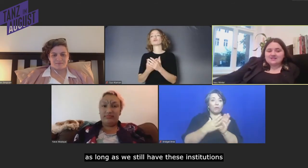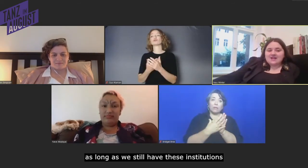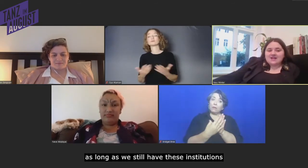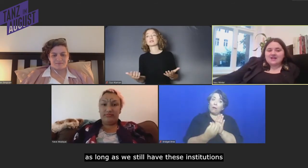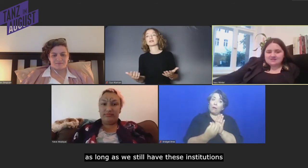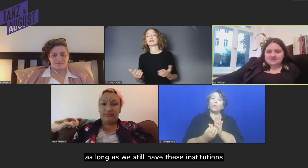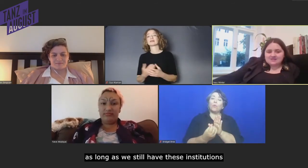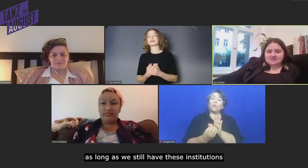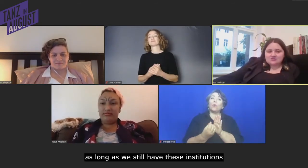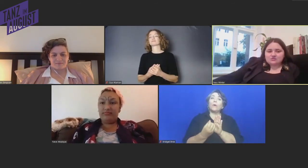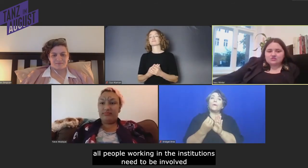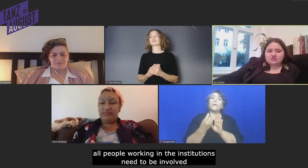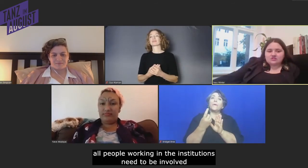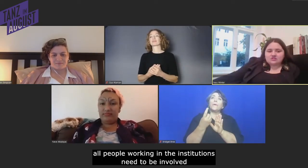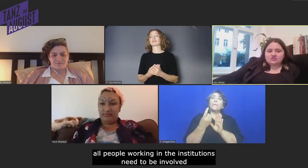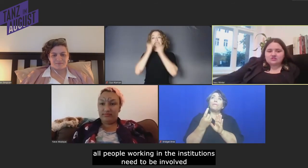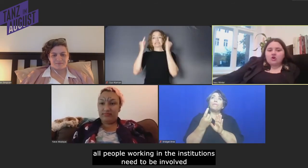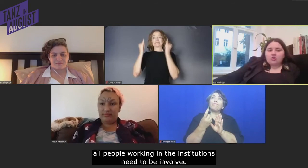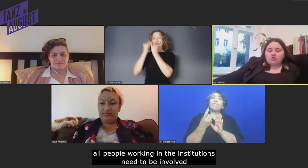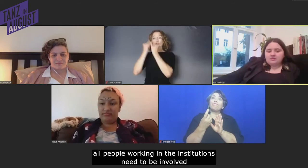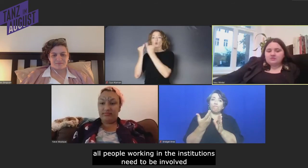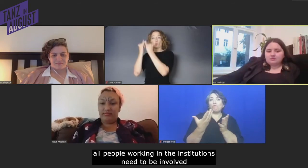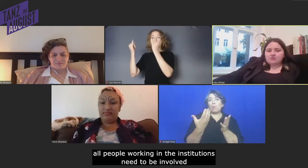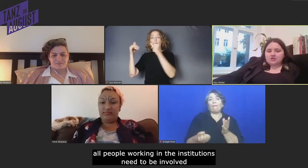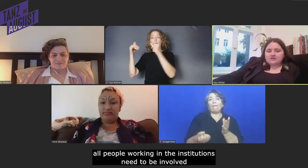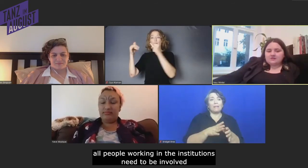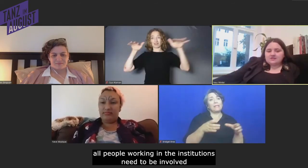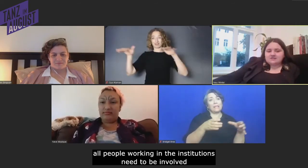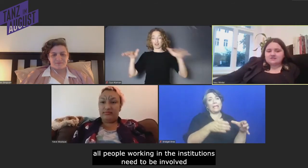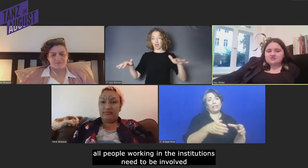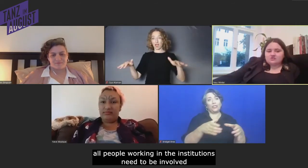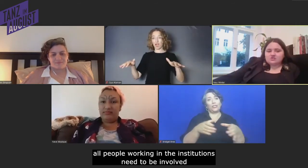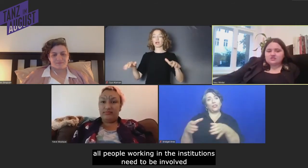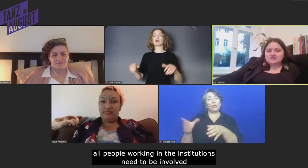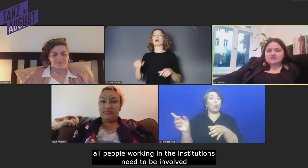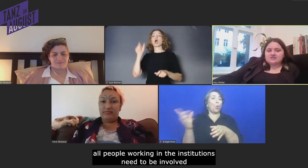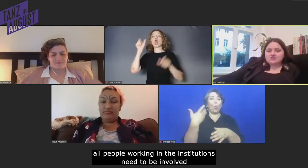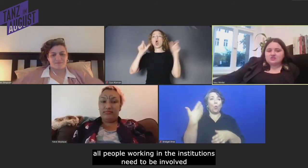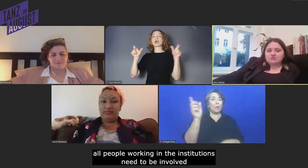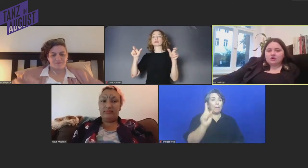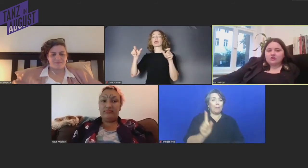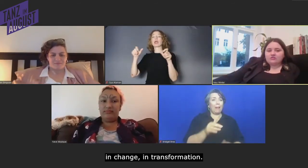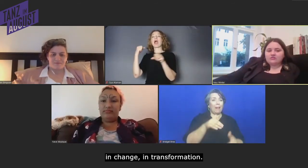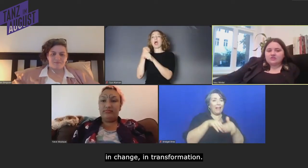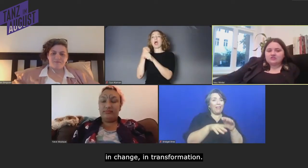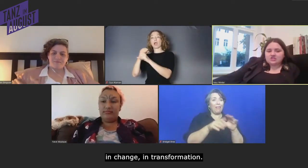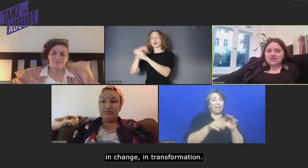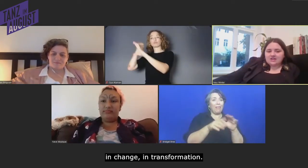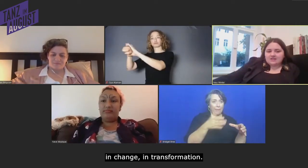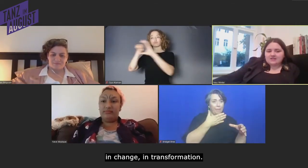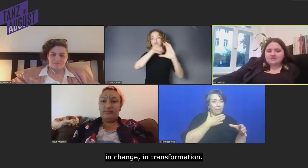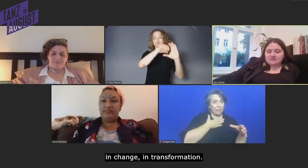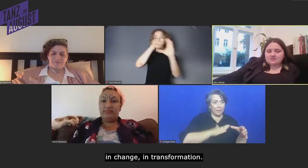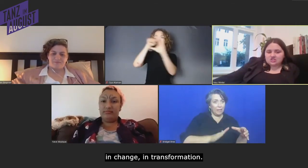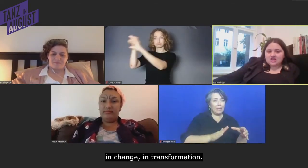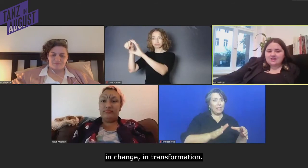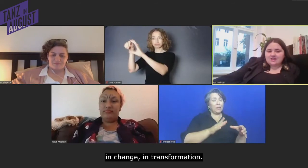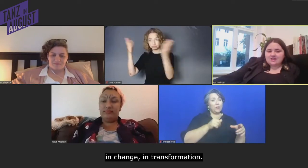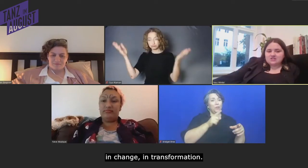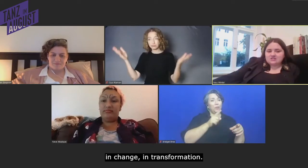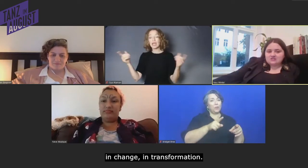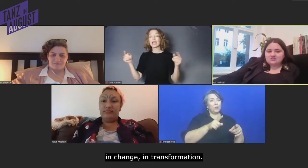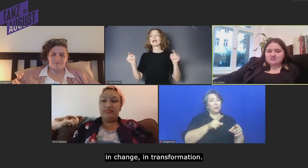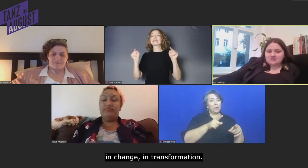still have these institutions, all people working in the institutions need to involve in